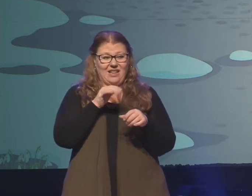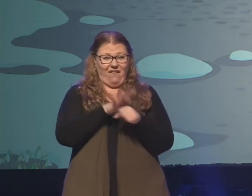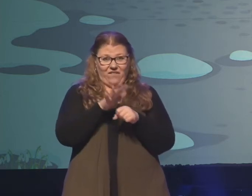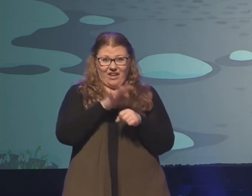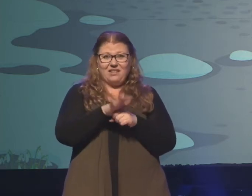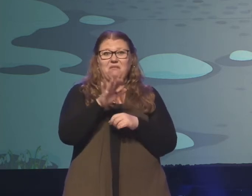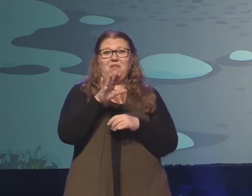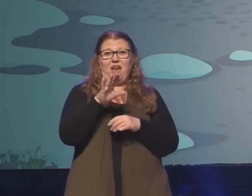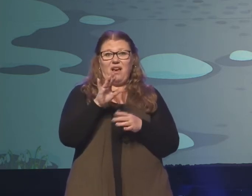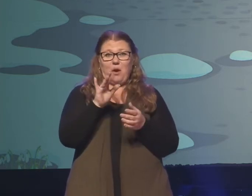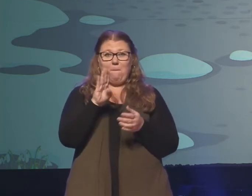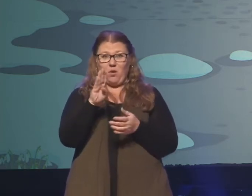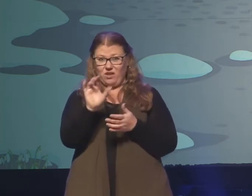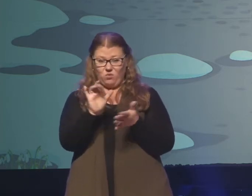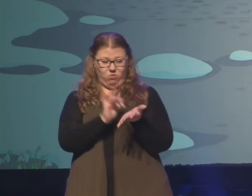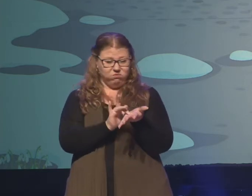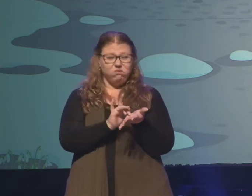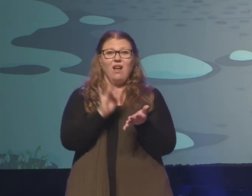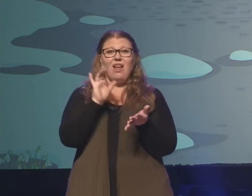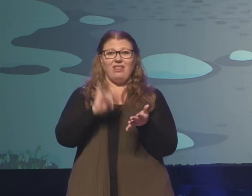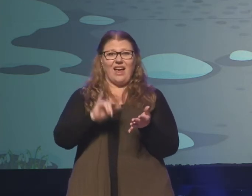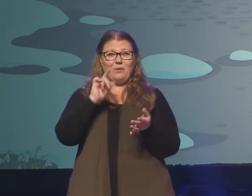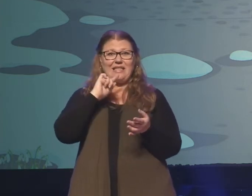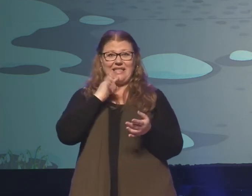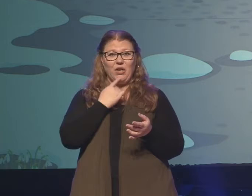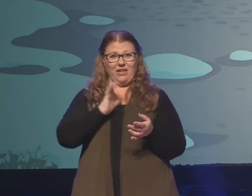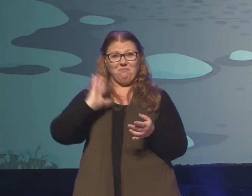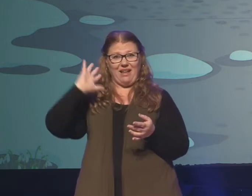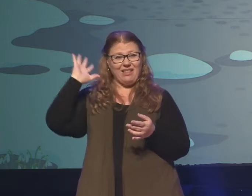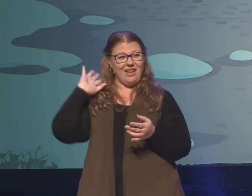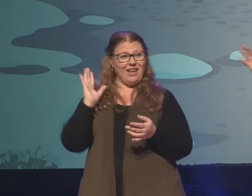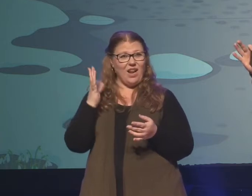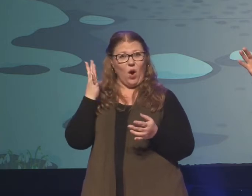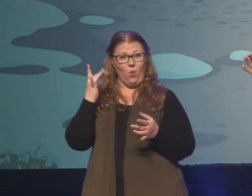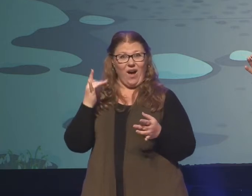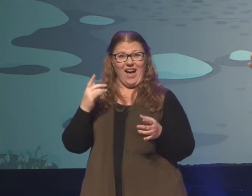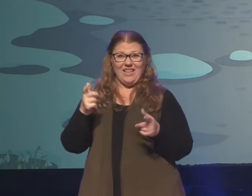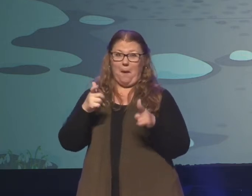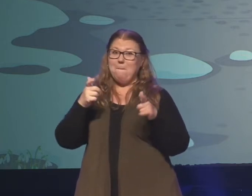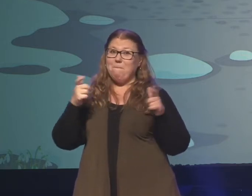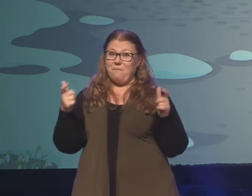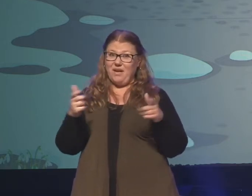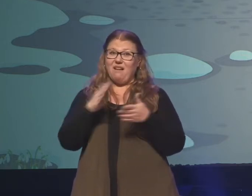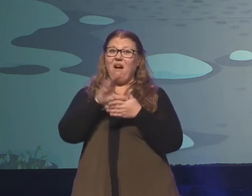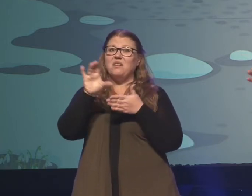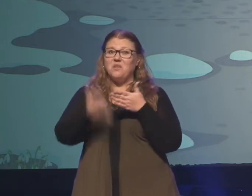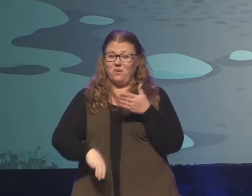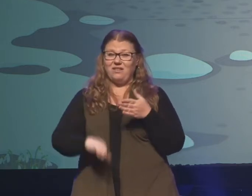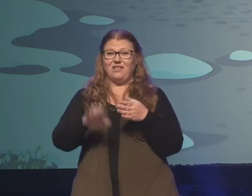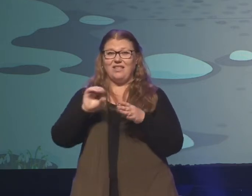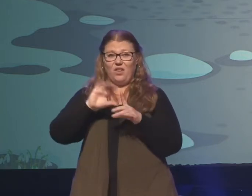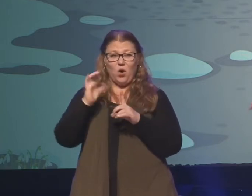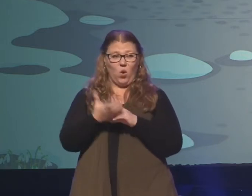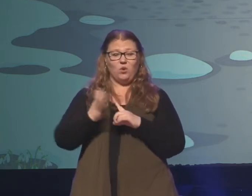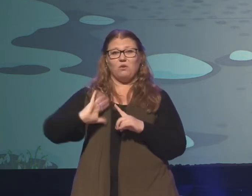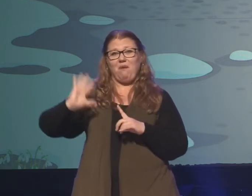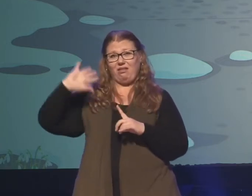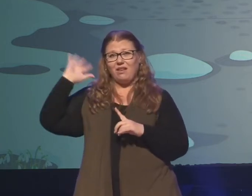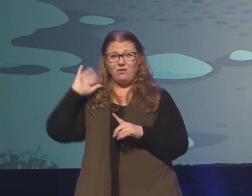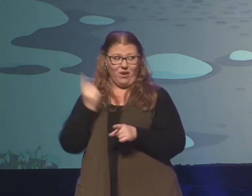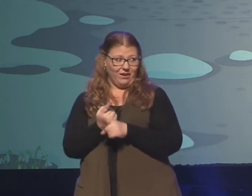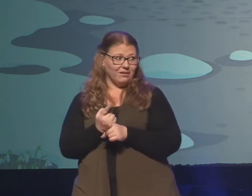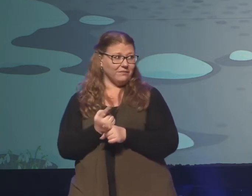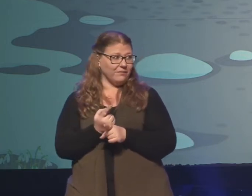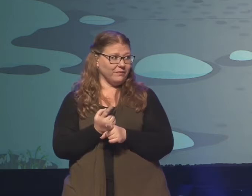was taken so seriously. Because it had huge ramifications in a culture in that society,